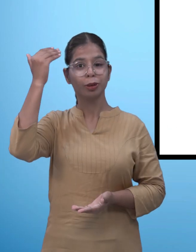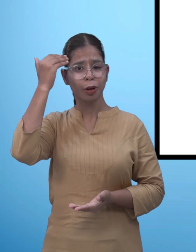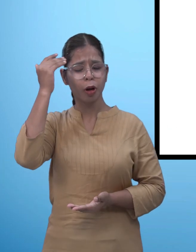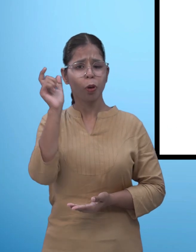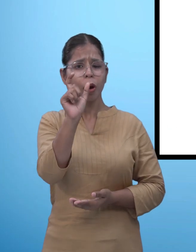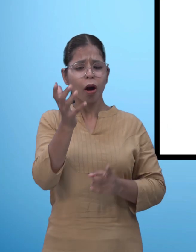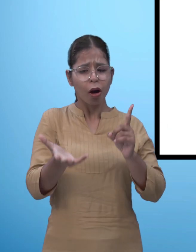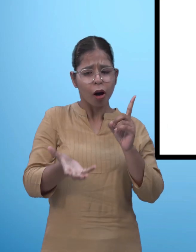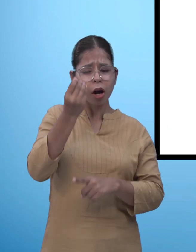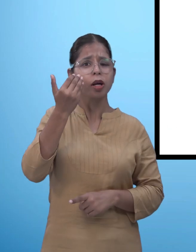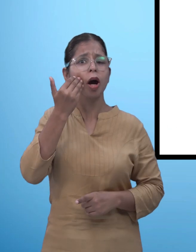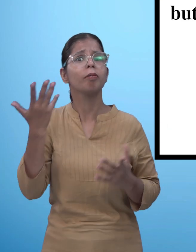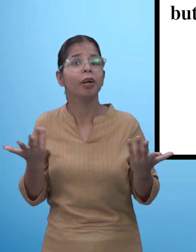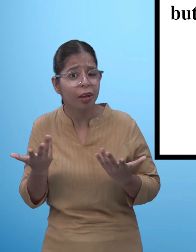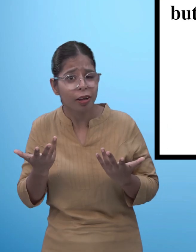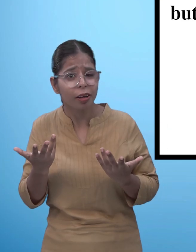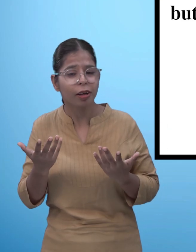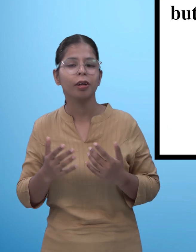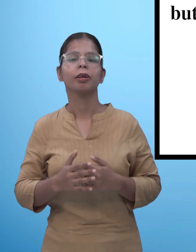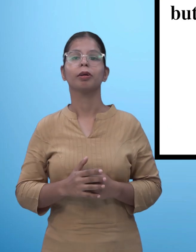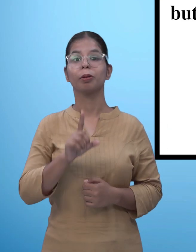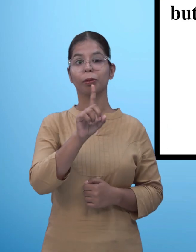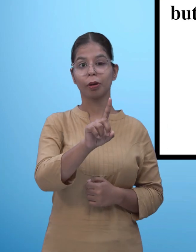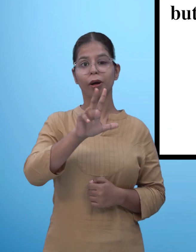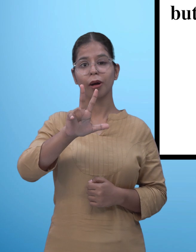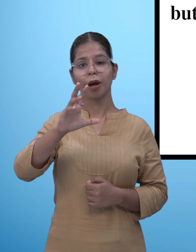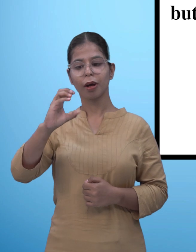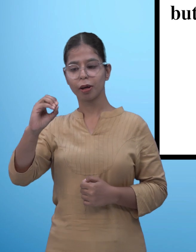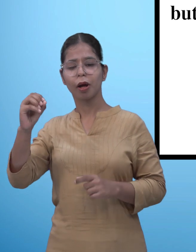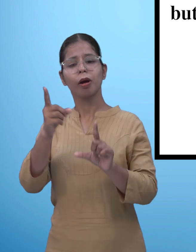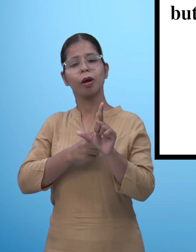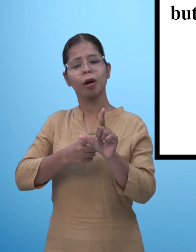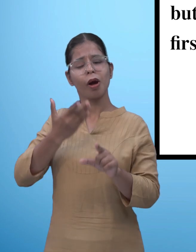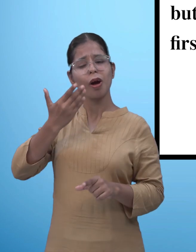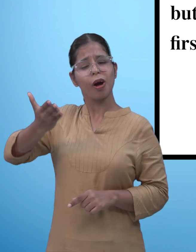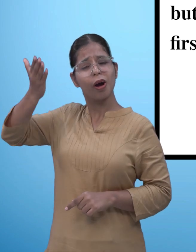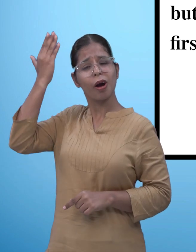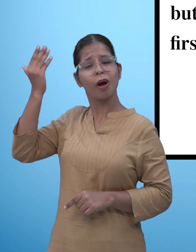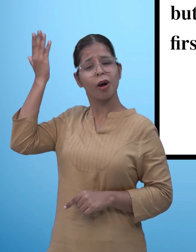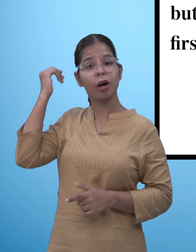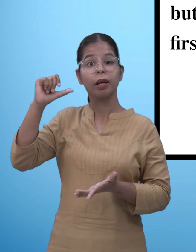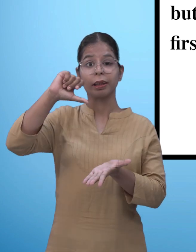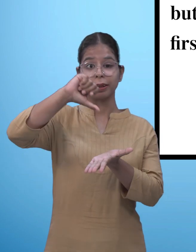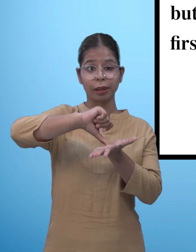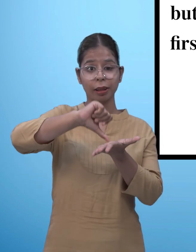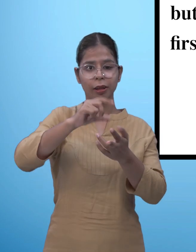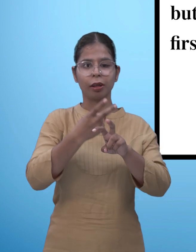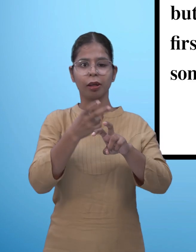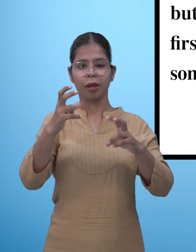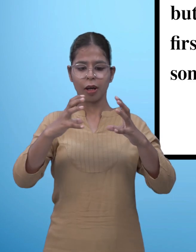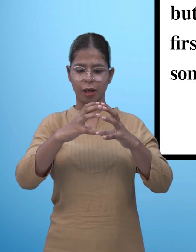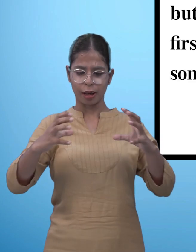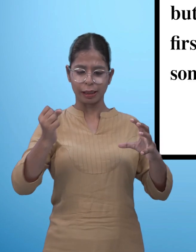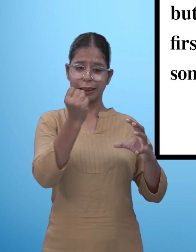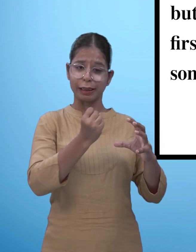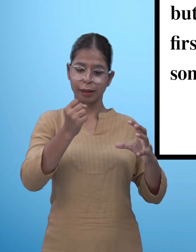with a more recent term, Hindustan, but you may not know that it was first used in a Persian